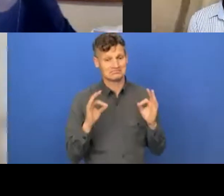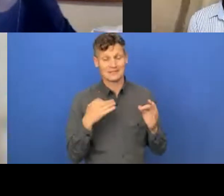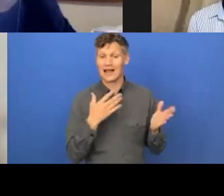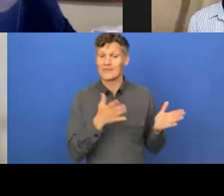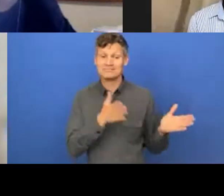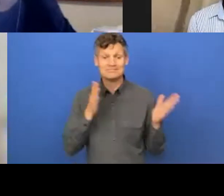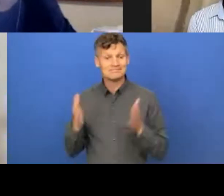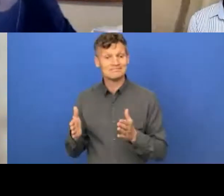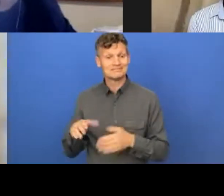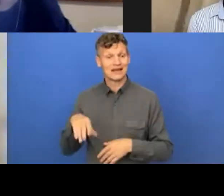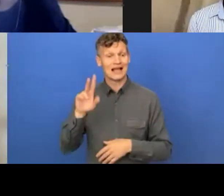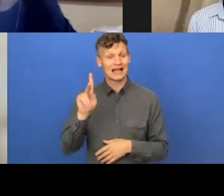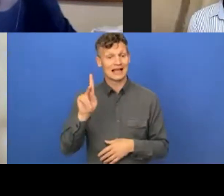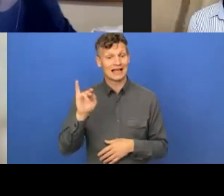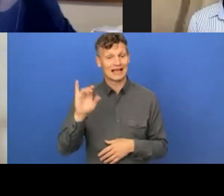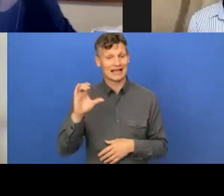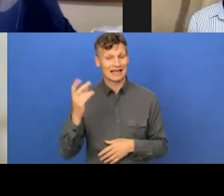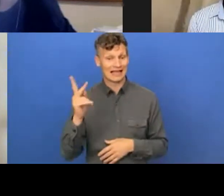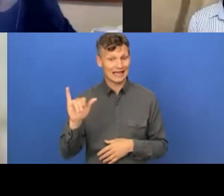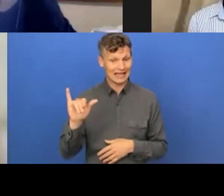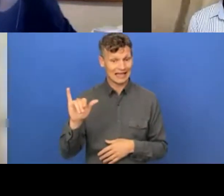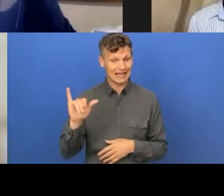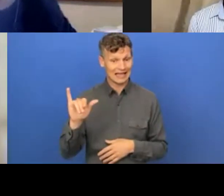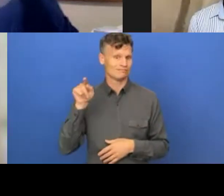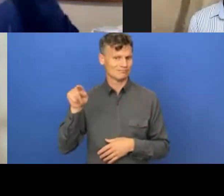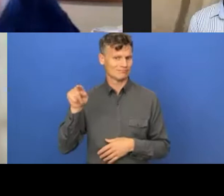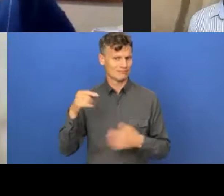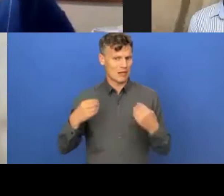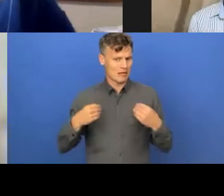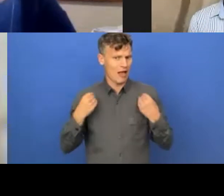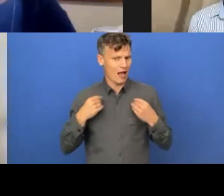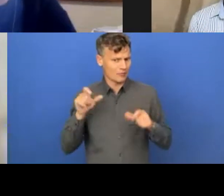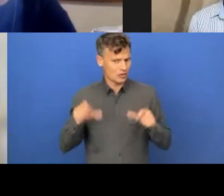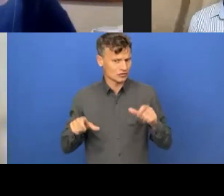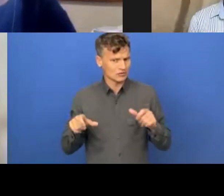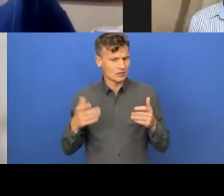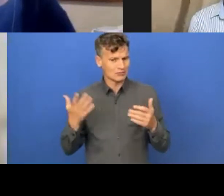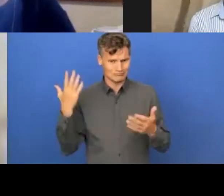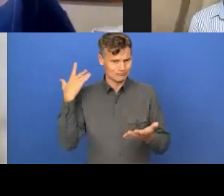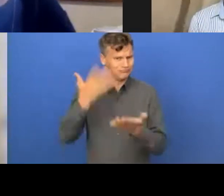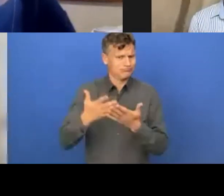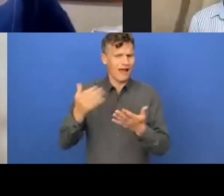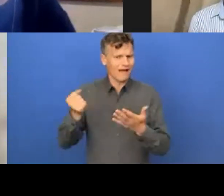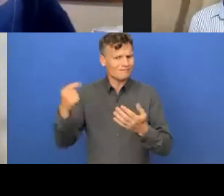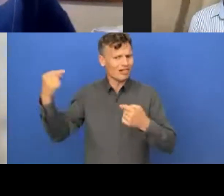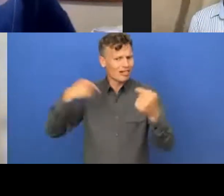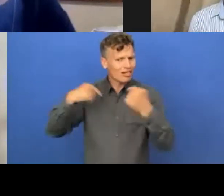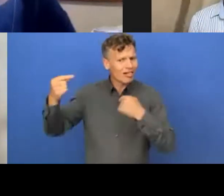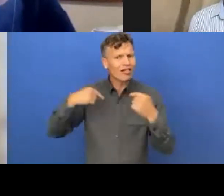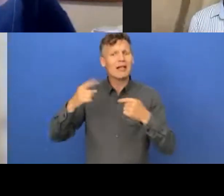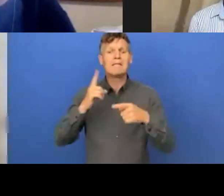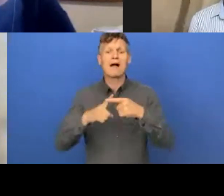with disability. He was, as I explained before, involved in research conducted by